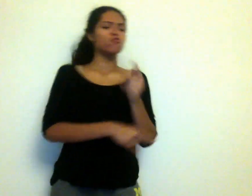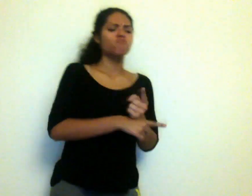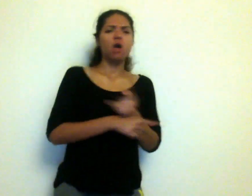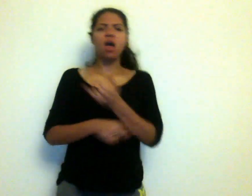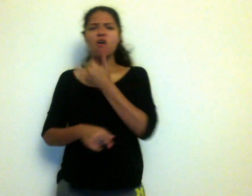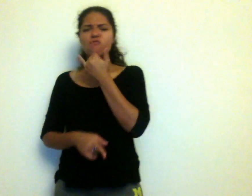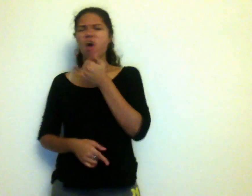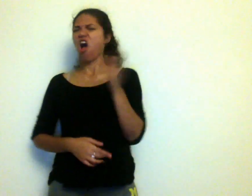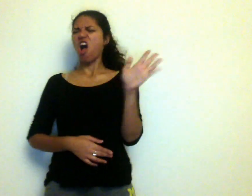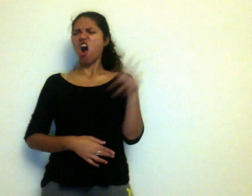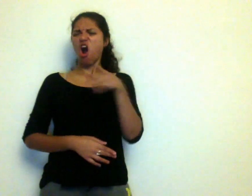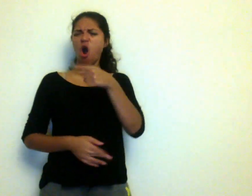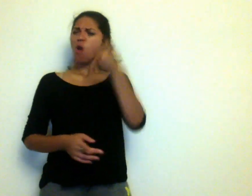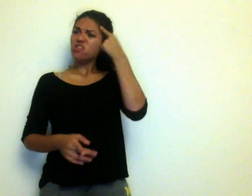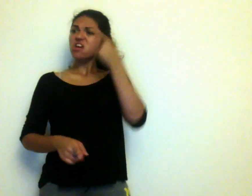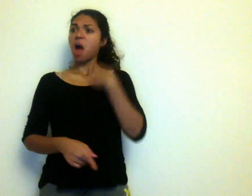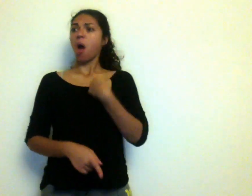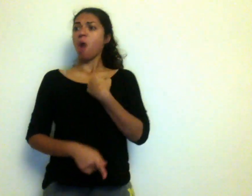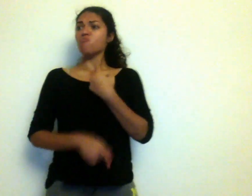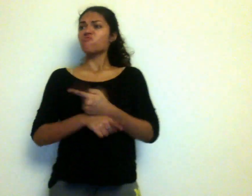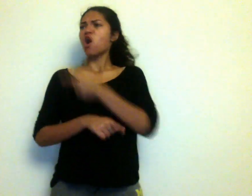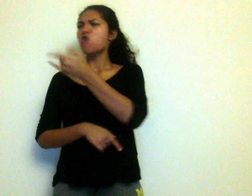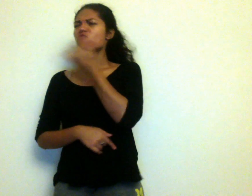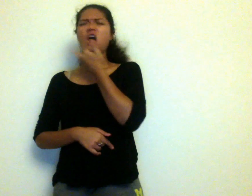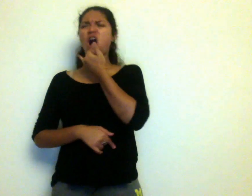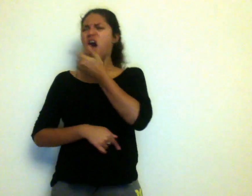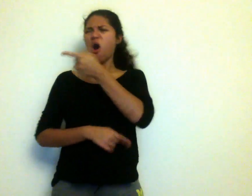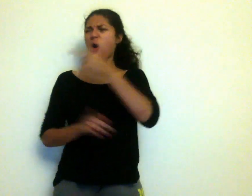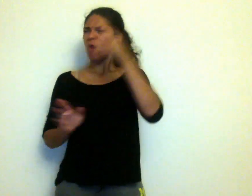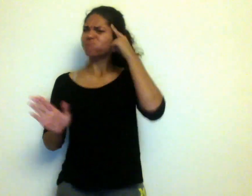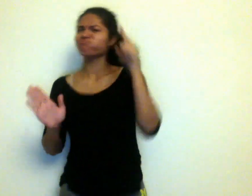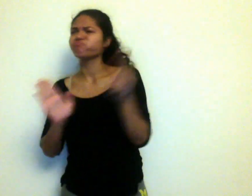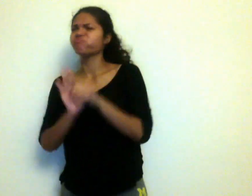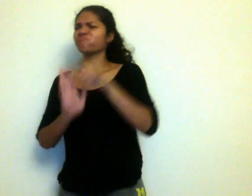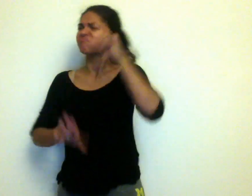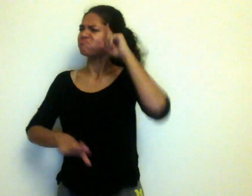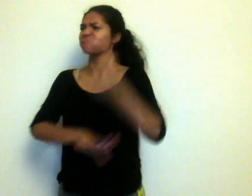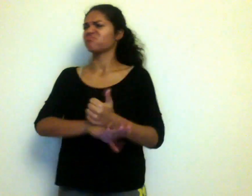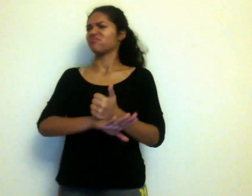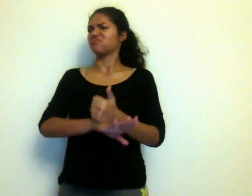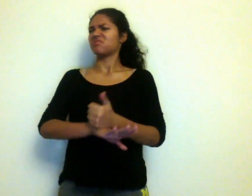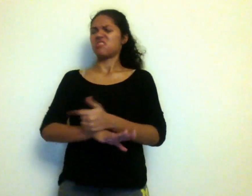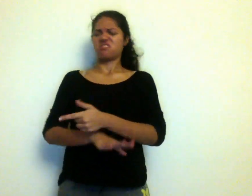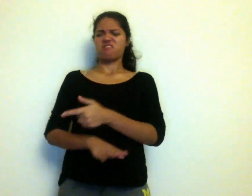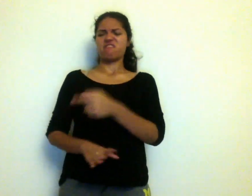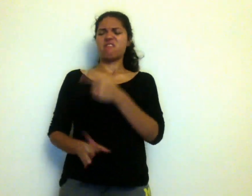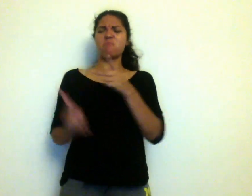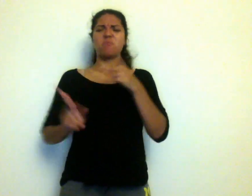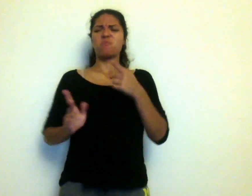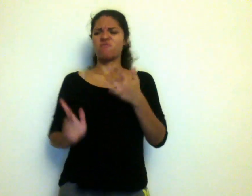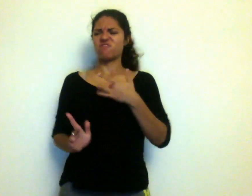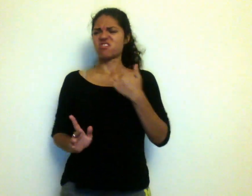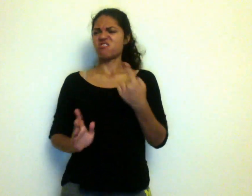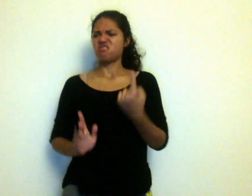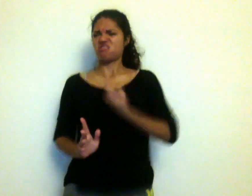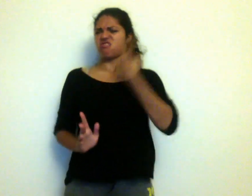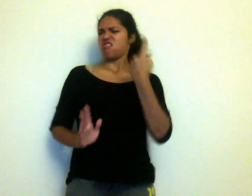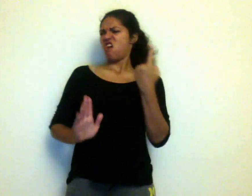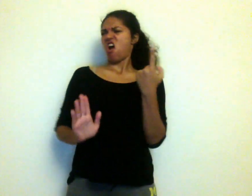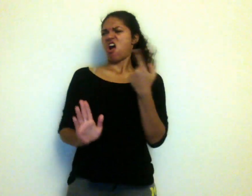say on a university campus that Jesus Christ is the only way to God, I'm immediately discounted as somebody who is too prejudiced in